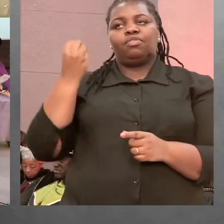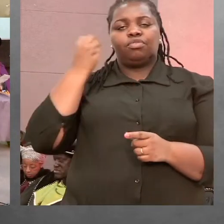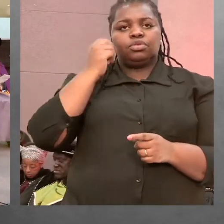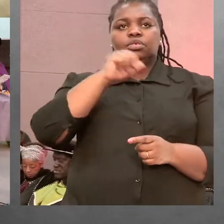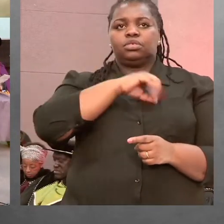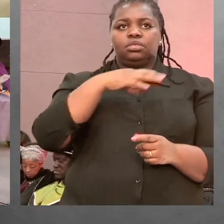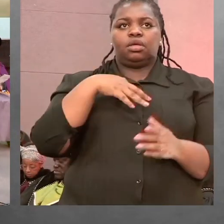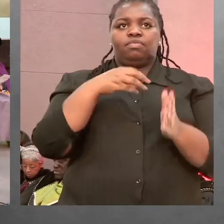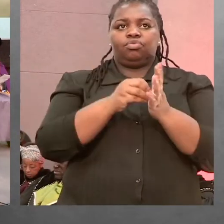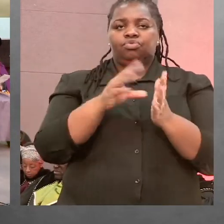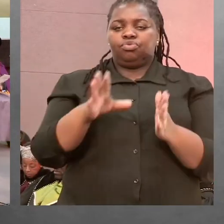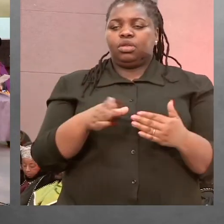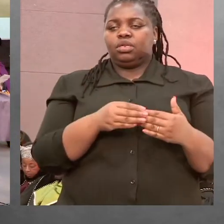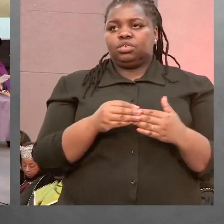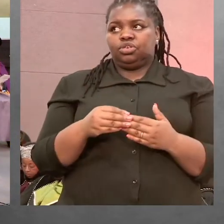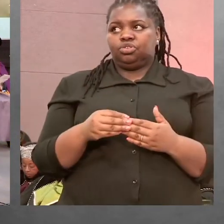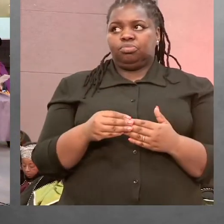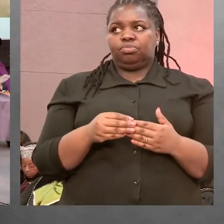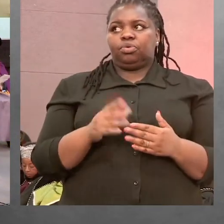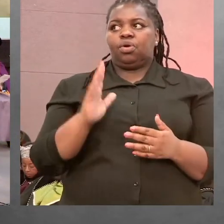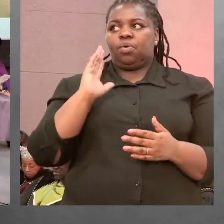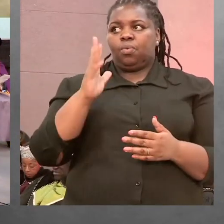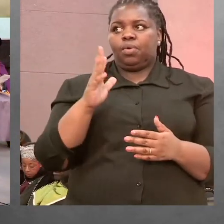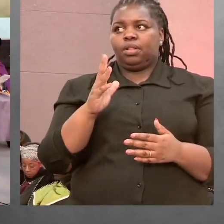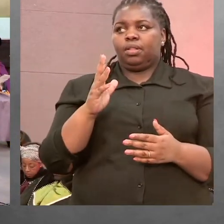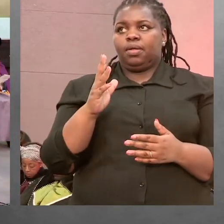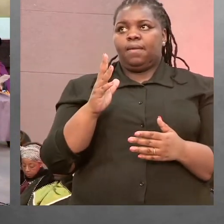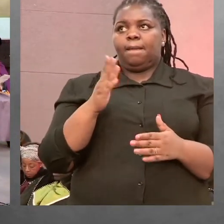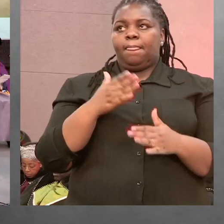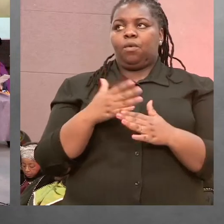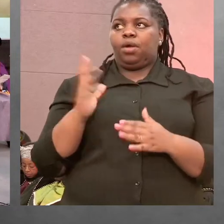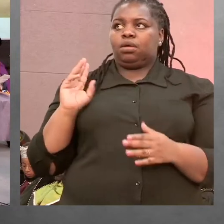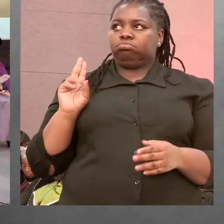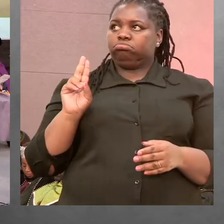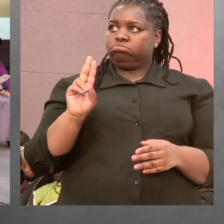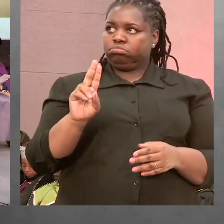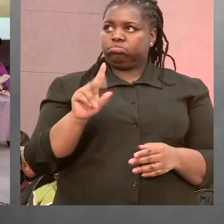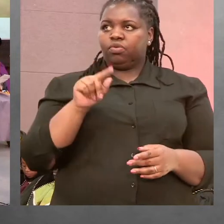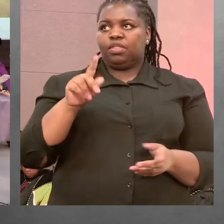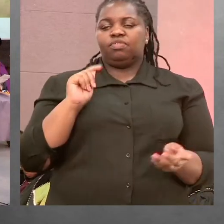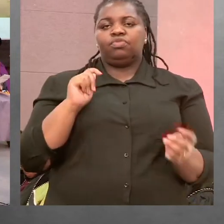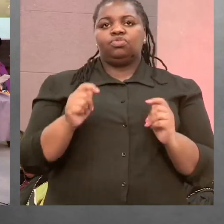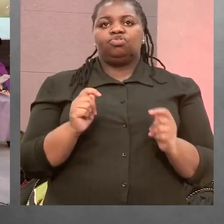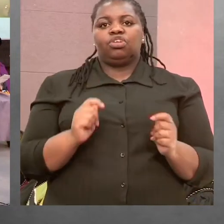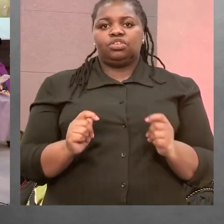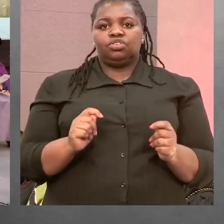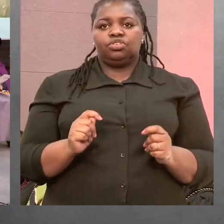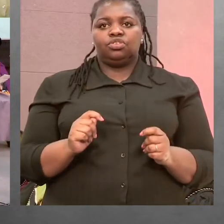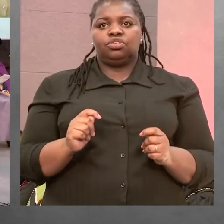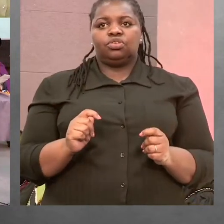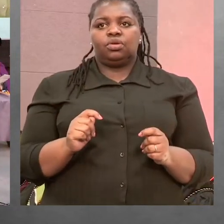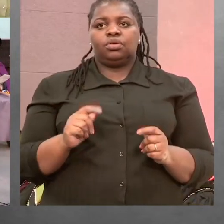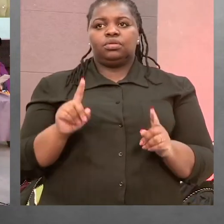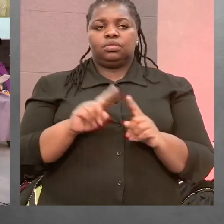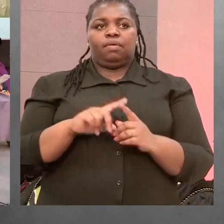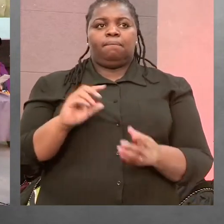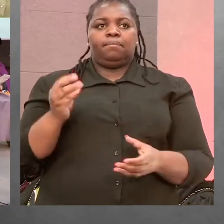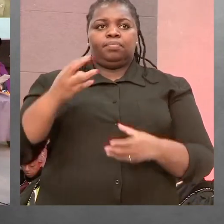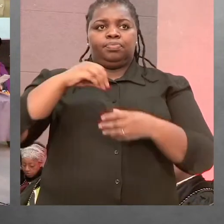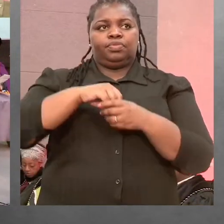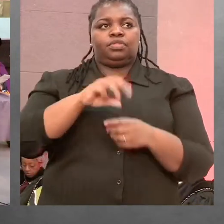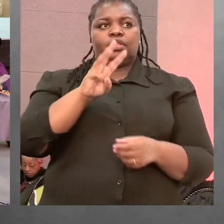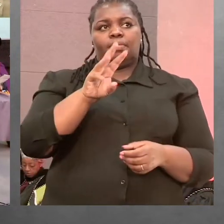staff, student leadership, will walk us with us through this journey of change and restoration